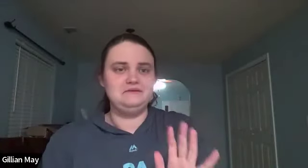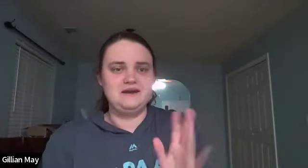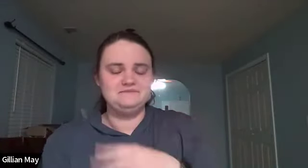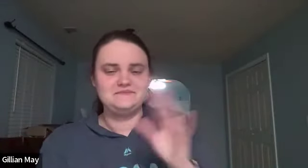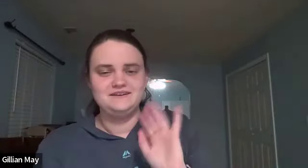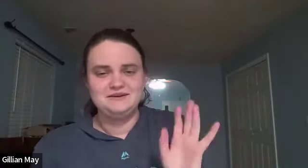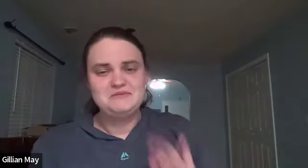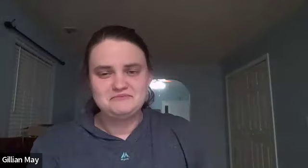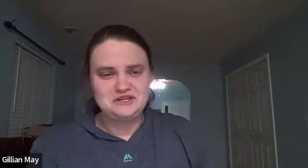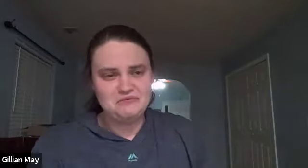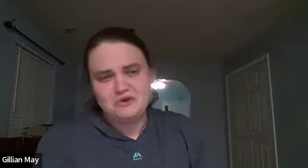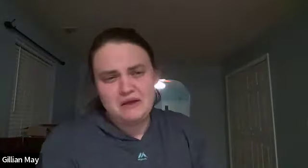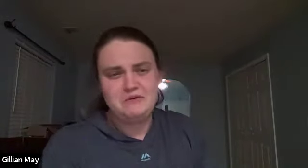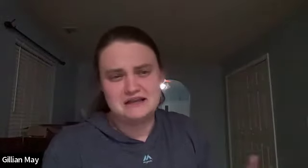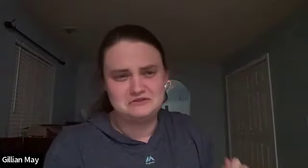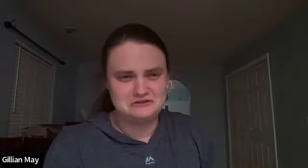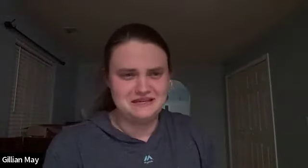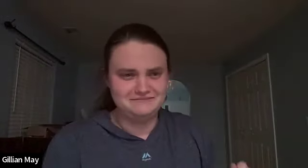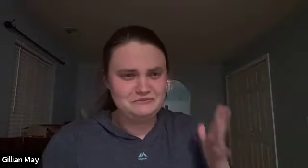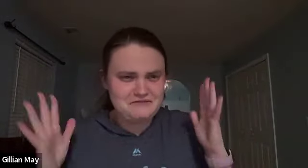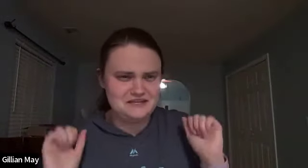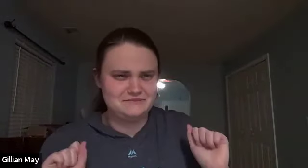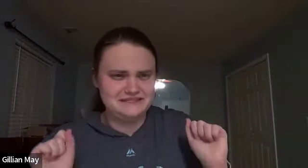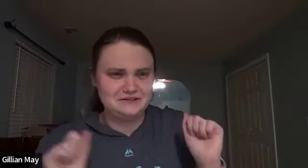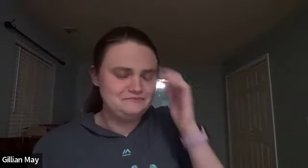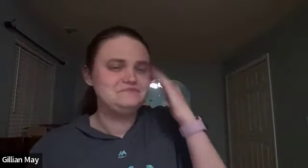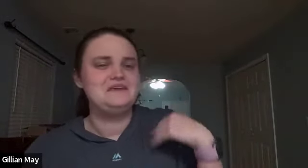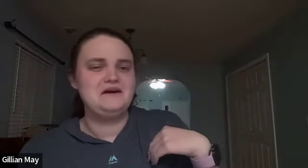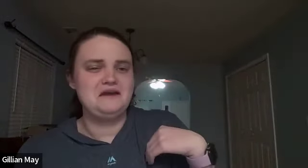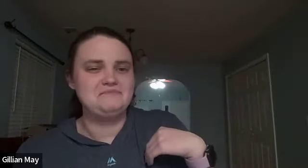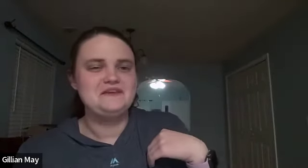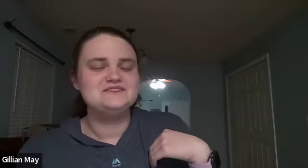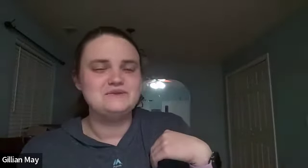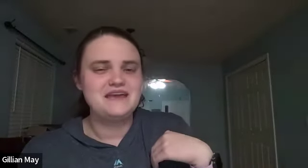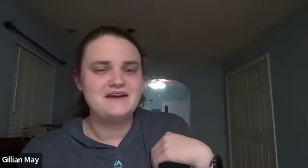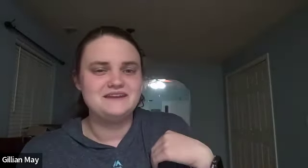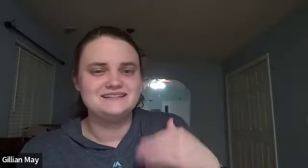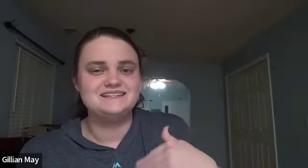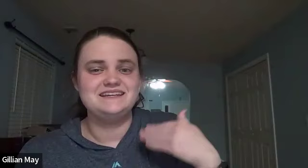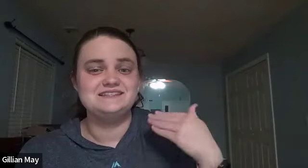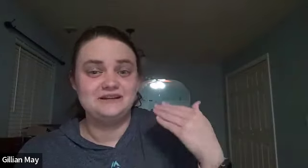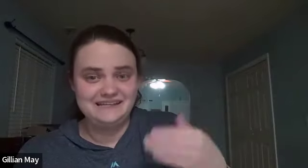okay. But you know, we were high schoolers then. Everything's a big deal. Okay, so we have next is our